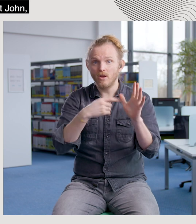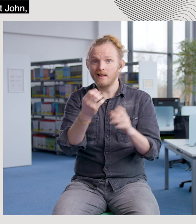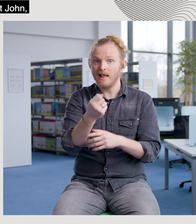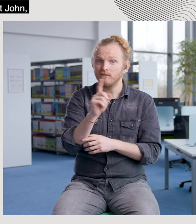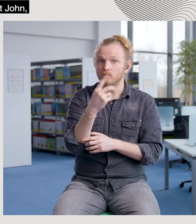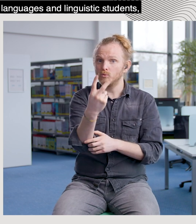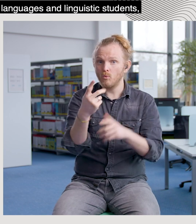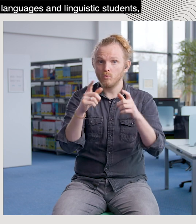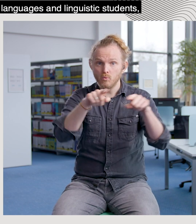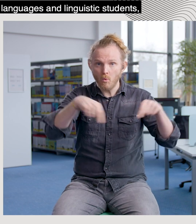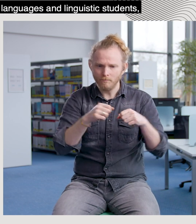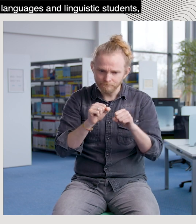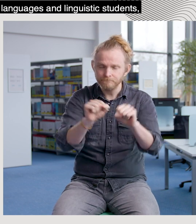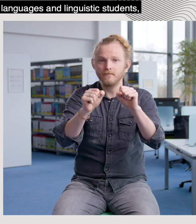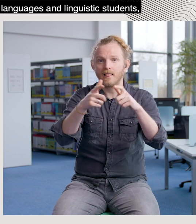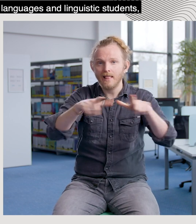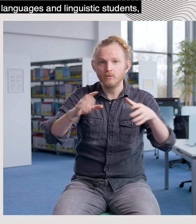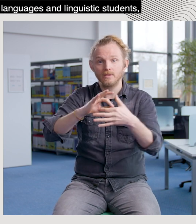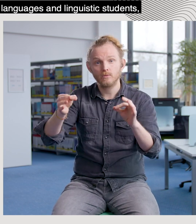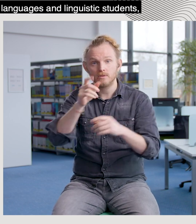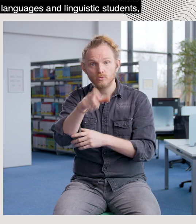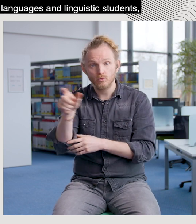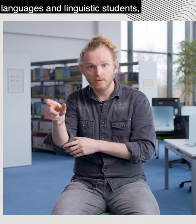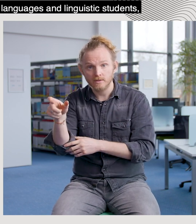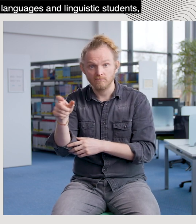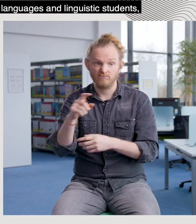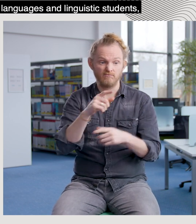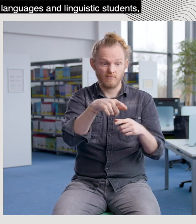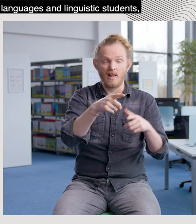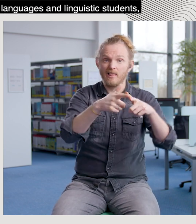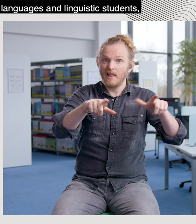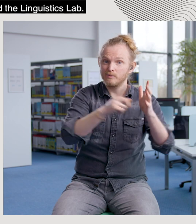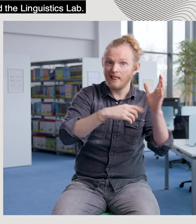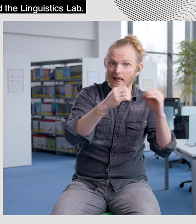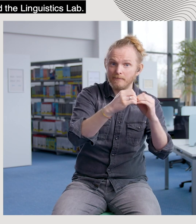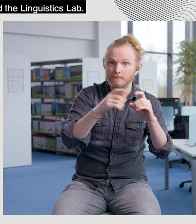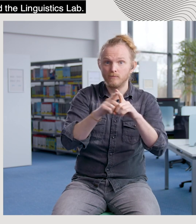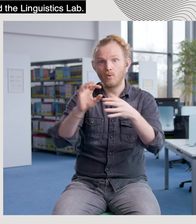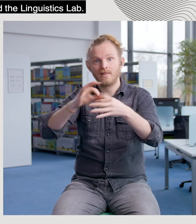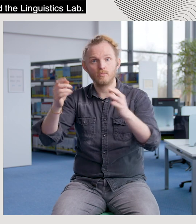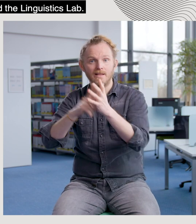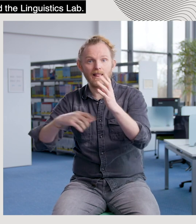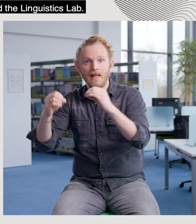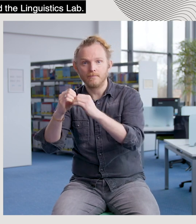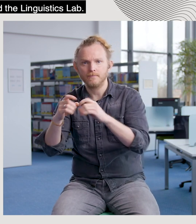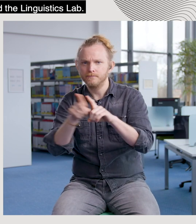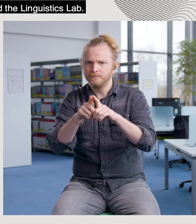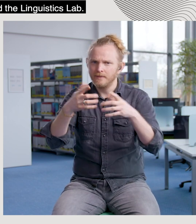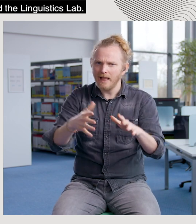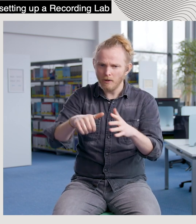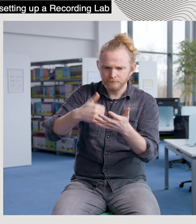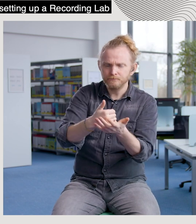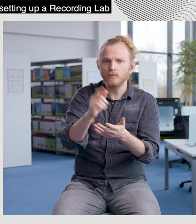At York St John's we have two rooms dedicated to our languages and linguistics students, the Language Lab and the Linguistics Lab.